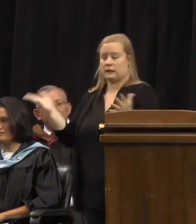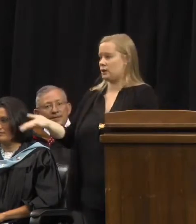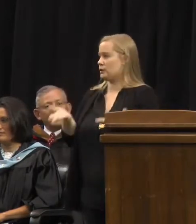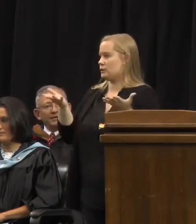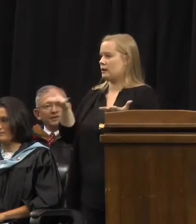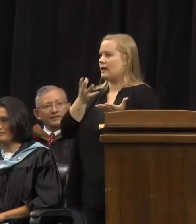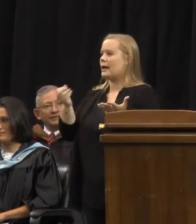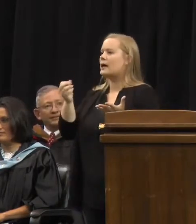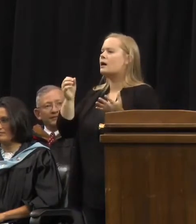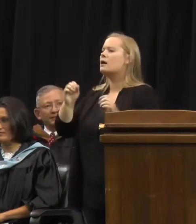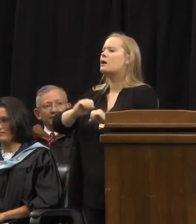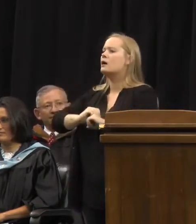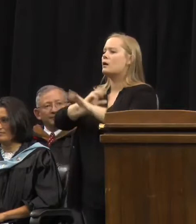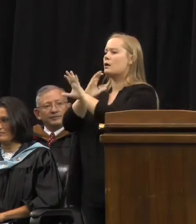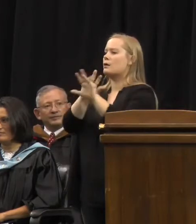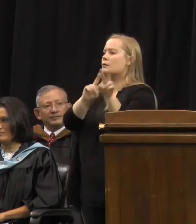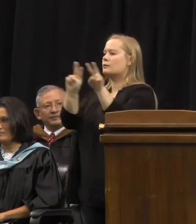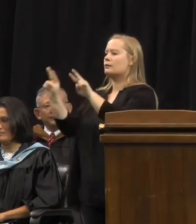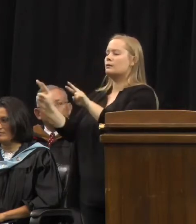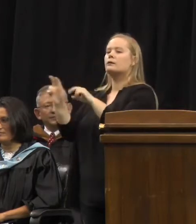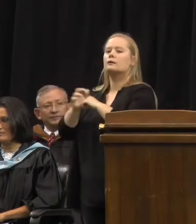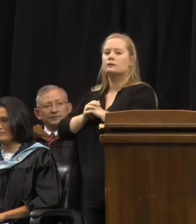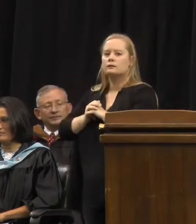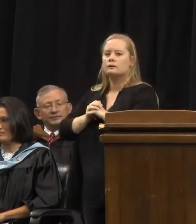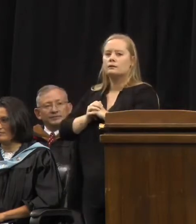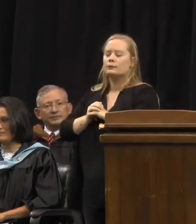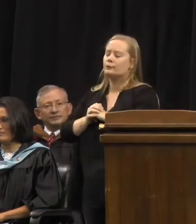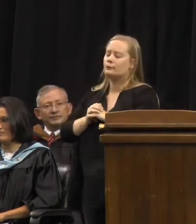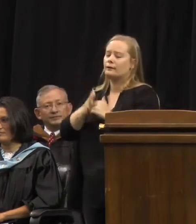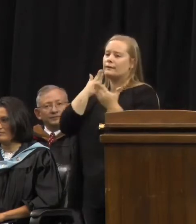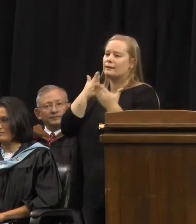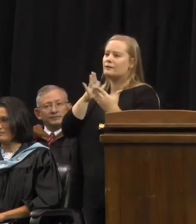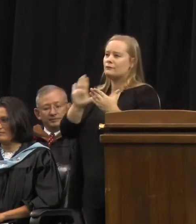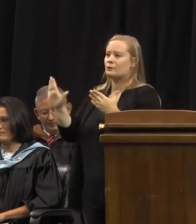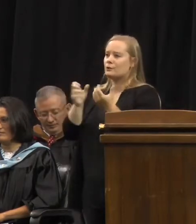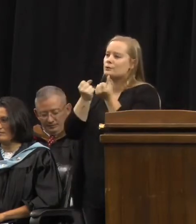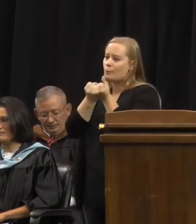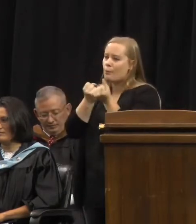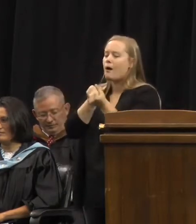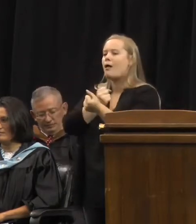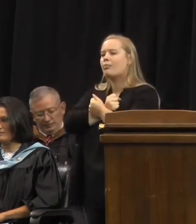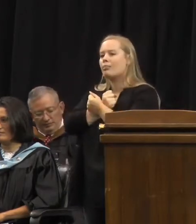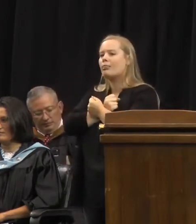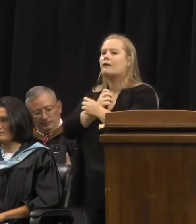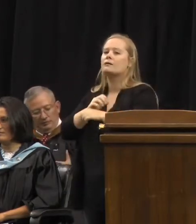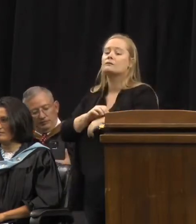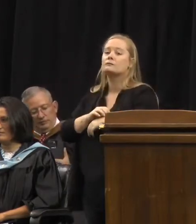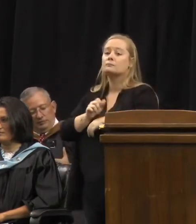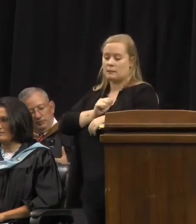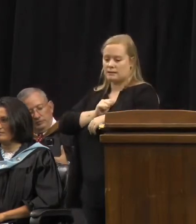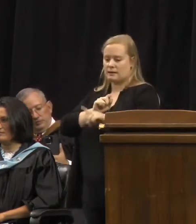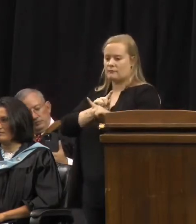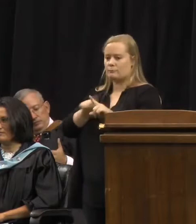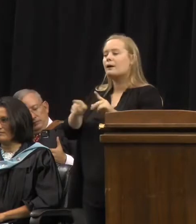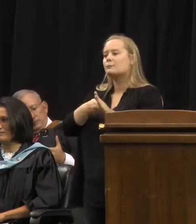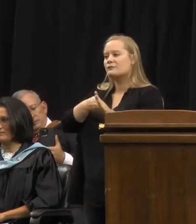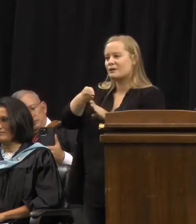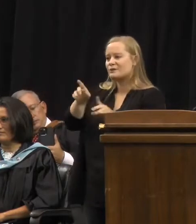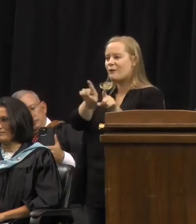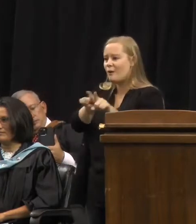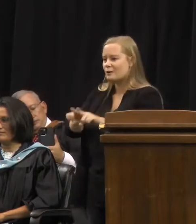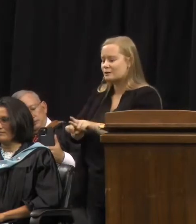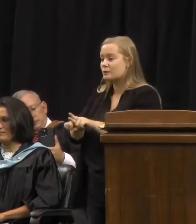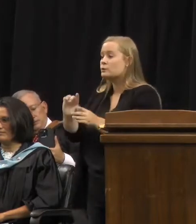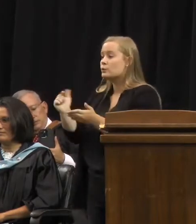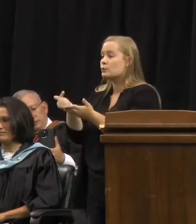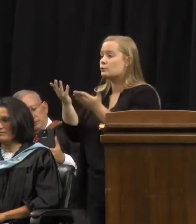watching virtually. I treasure your continued love and support to me both personally and professionally. To